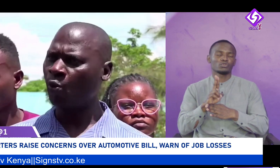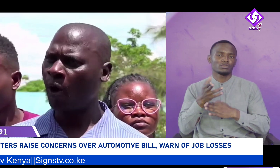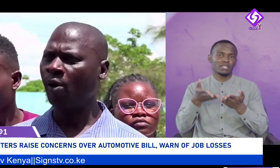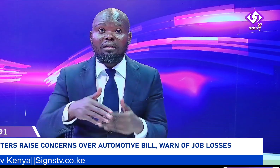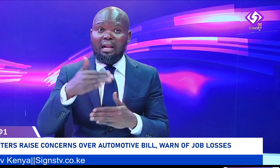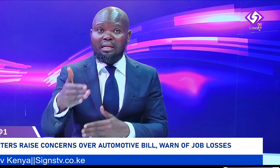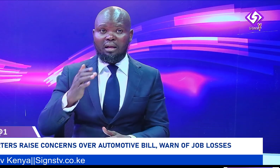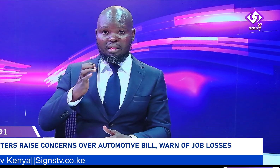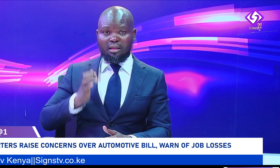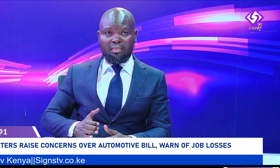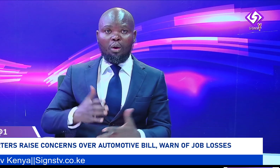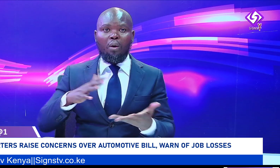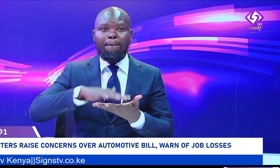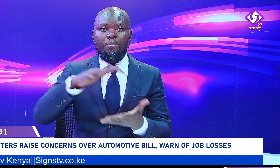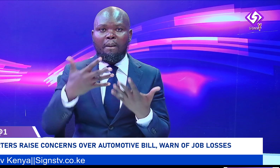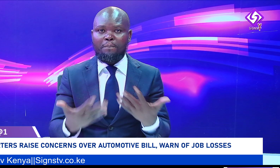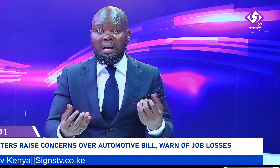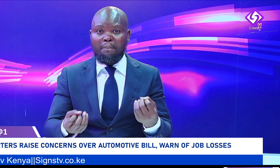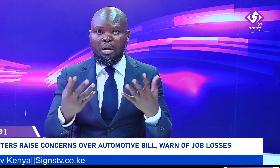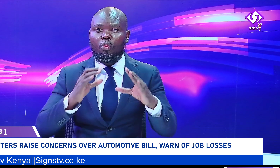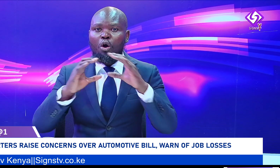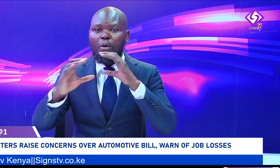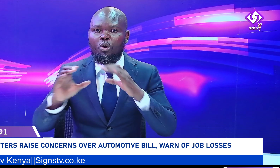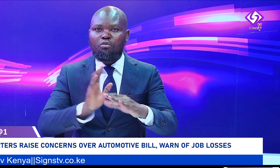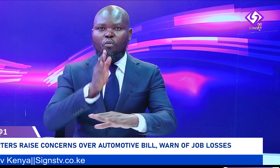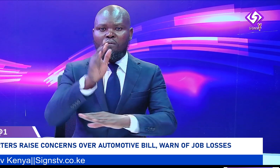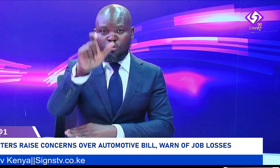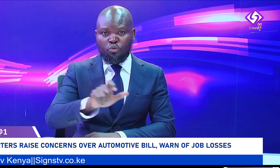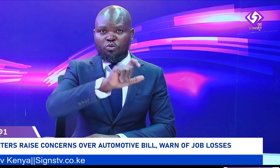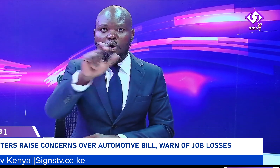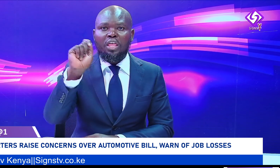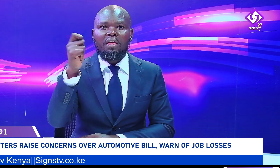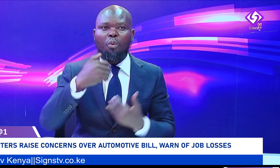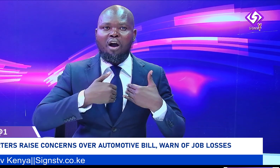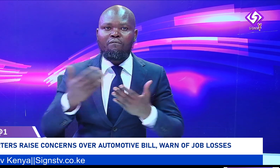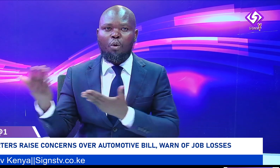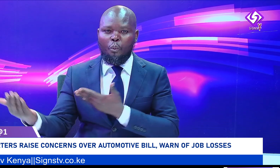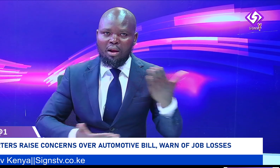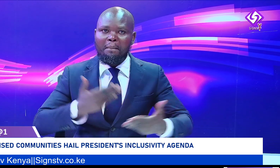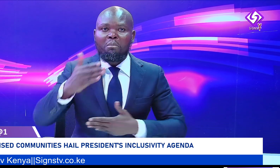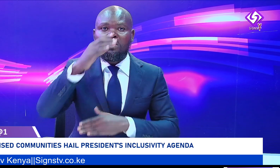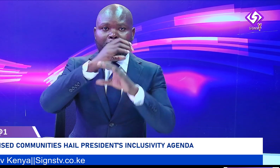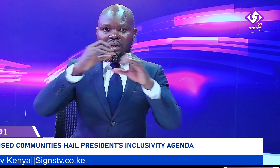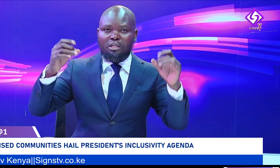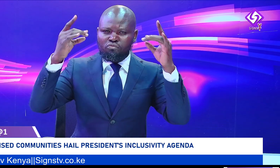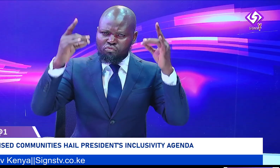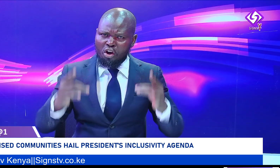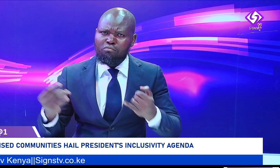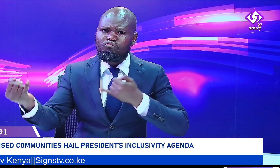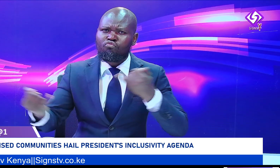one of... Moving on, ethnic minority and marginalized communities across Kenya have welcomed the president's